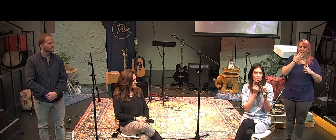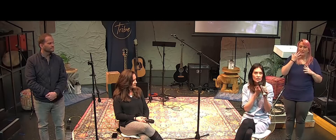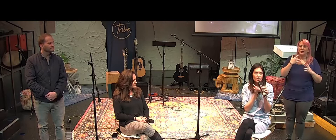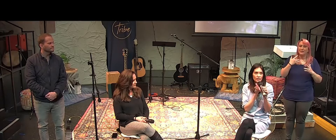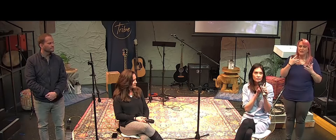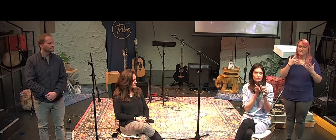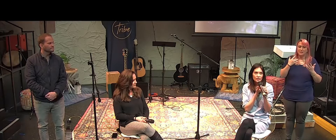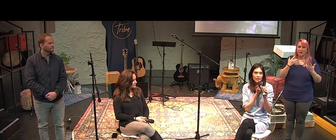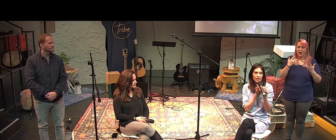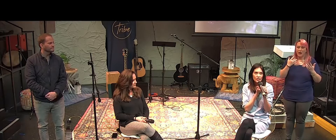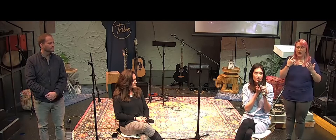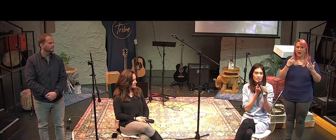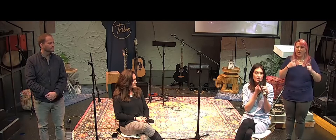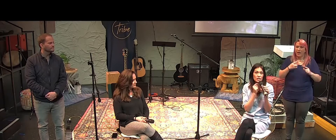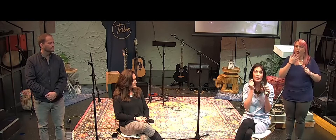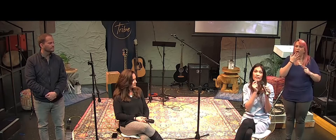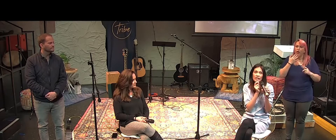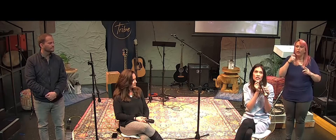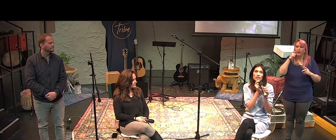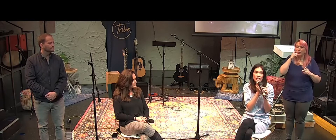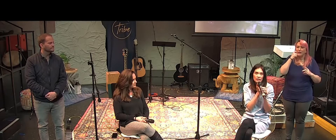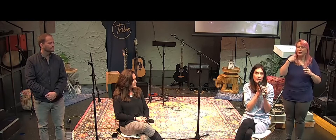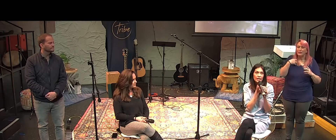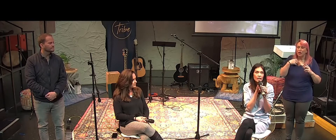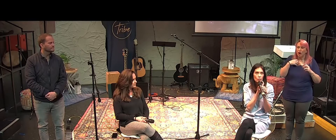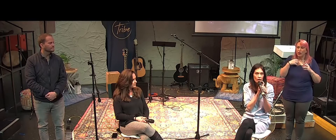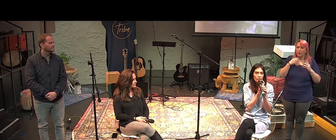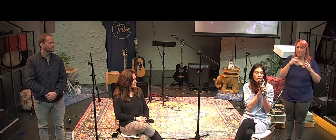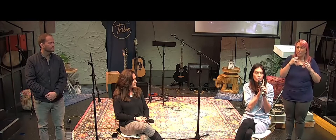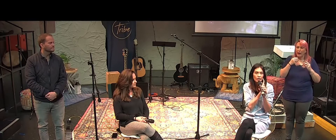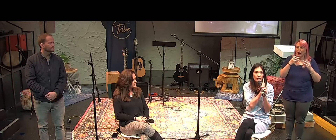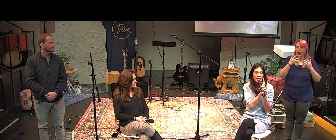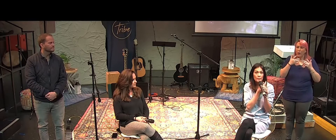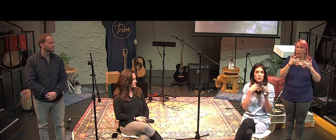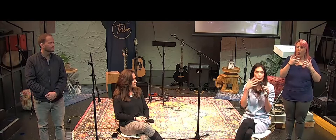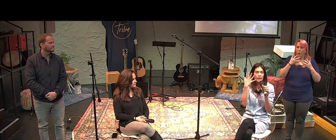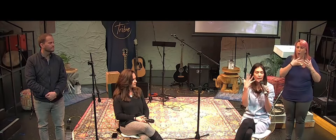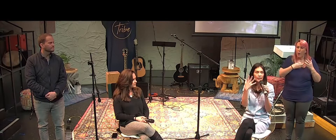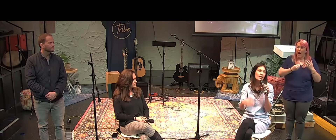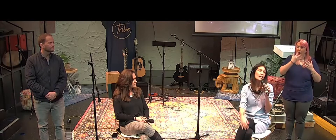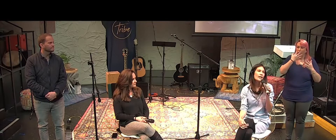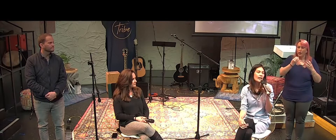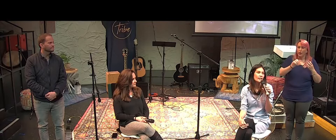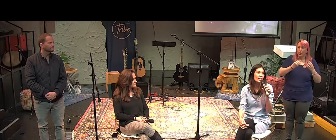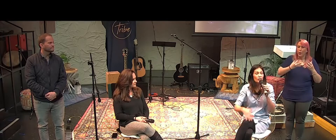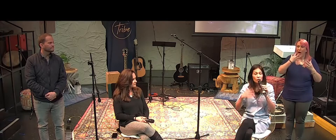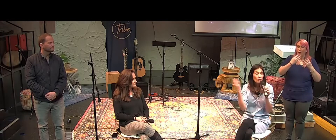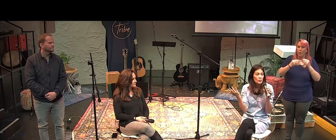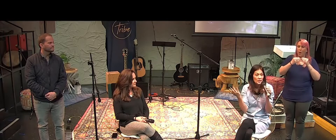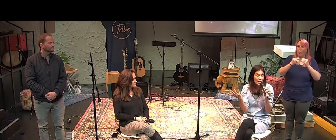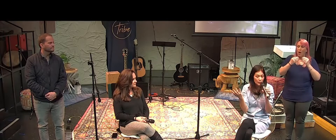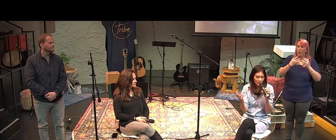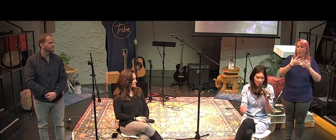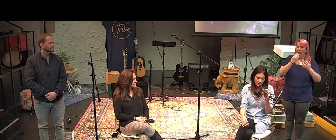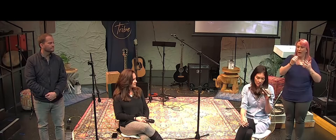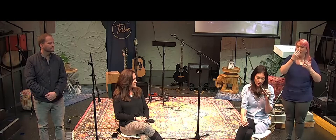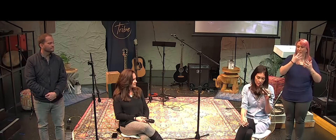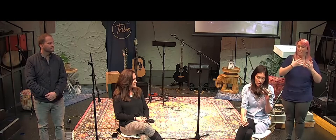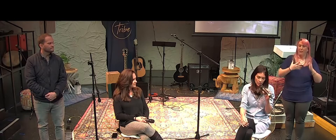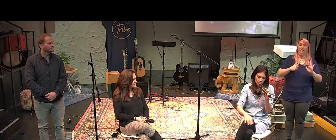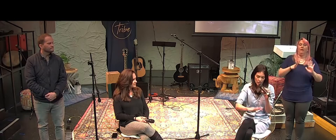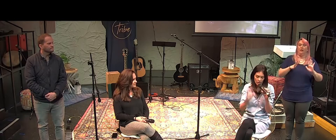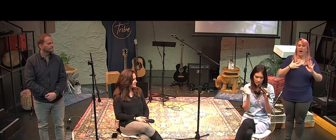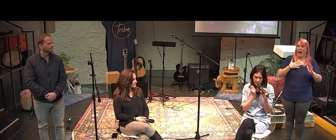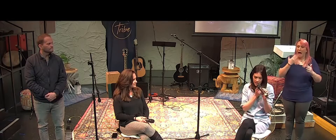to lose the color in your skin. So my face started like getting whiter and whiter, and it kept spreading. And I didn't know what was happening to me.